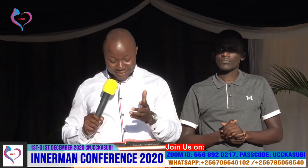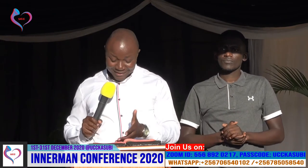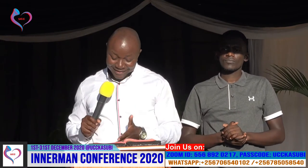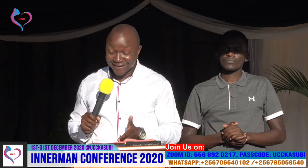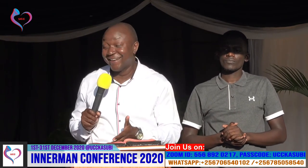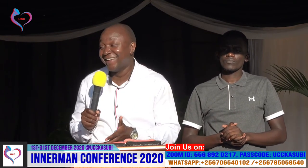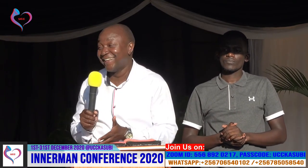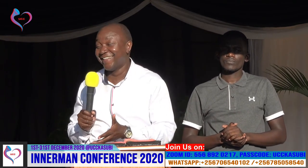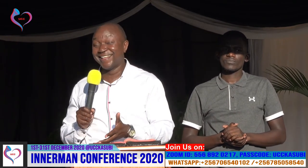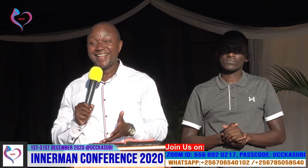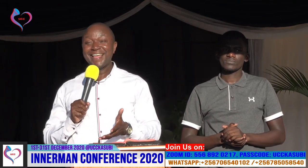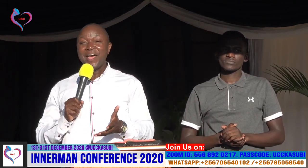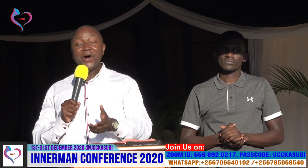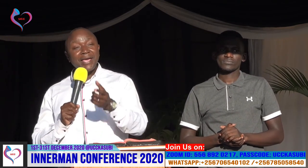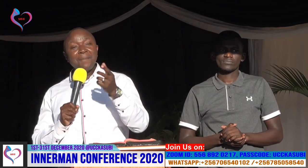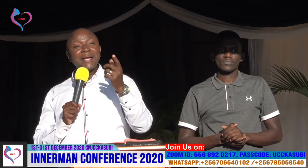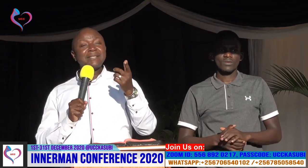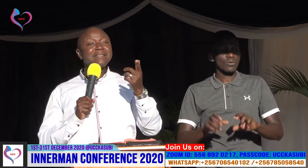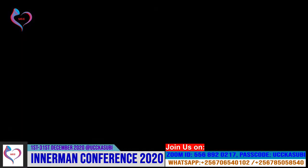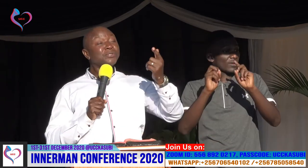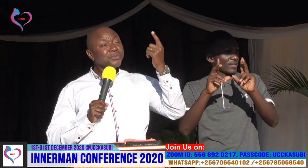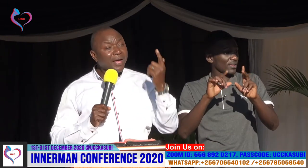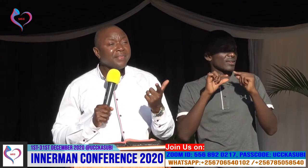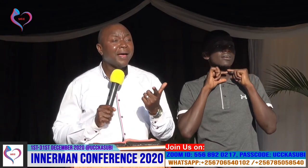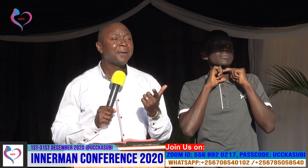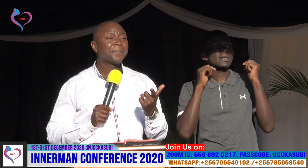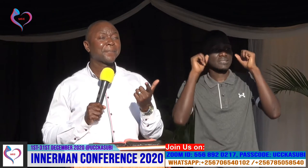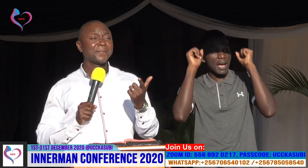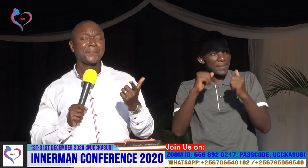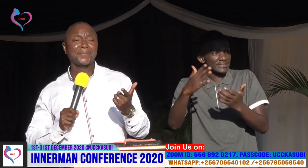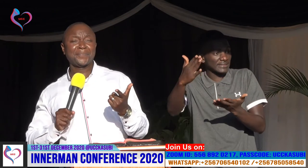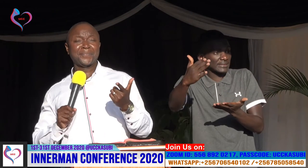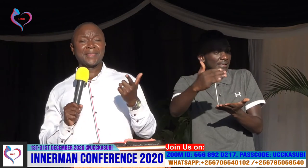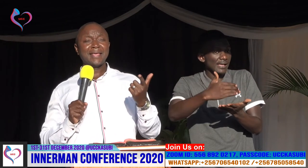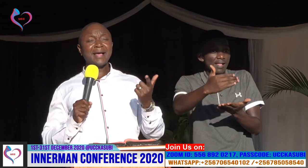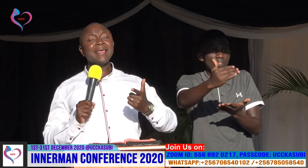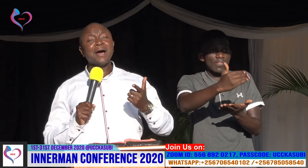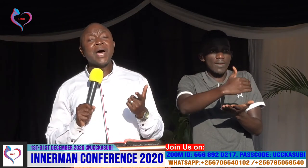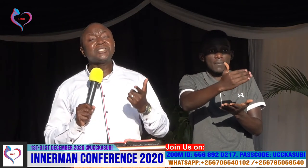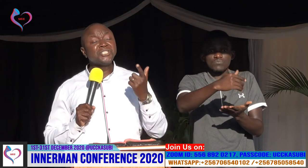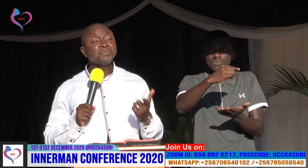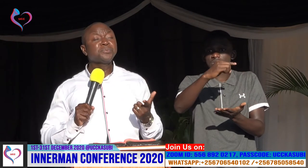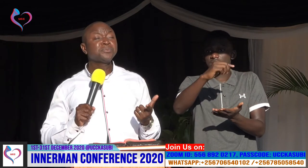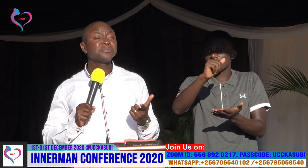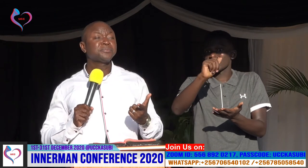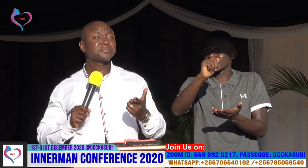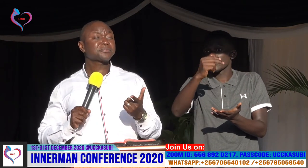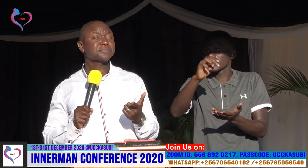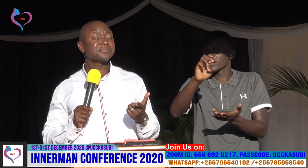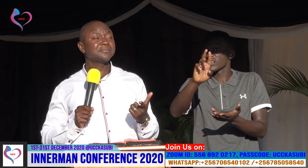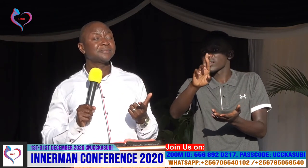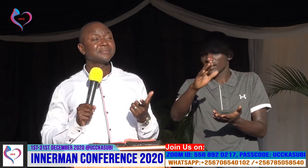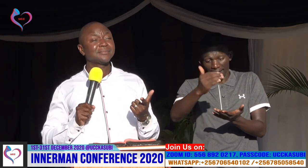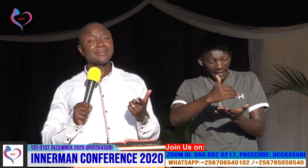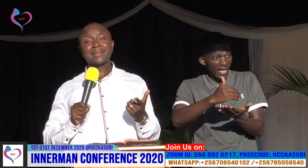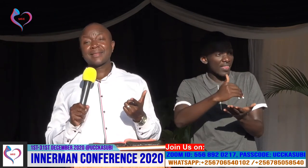But this I can. Okay, a pastor is supposed to gather. Omusumba ino kungana. Gather what? Sheep. Kukunganya